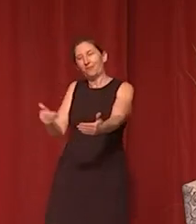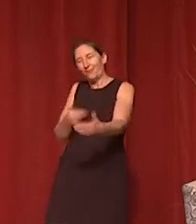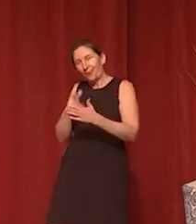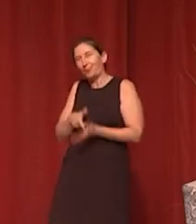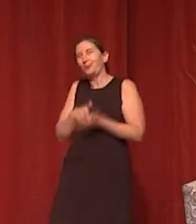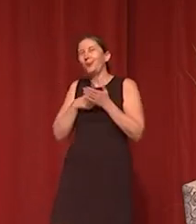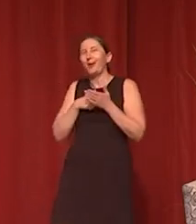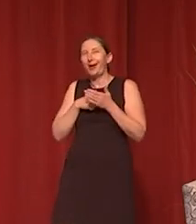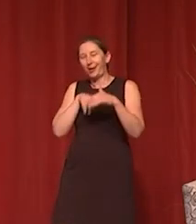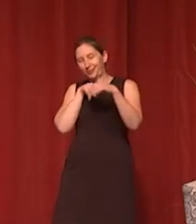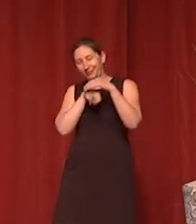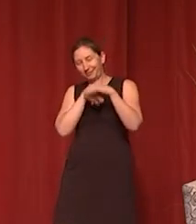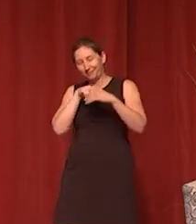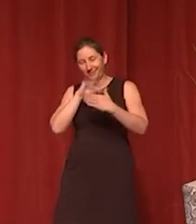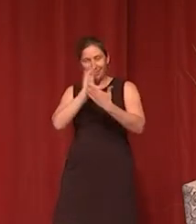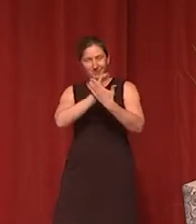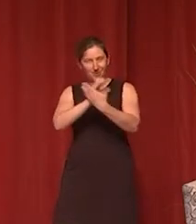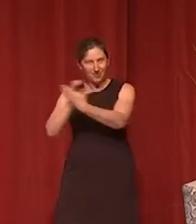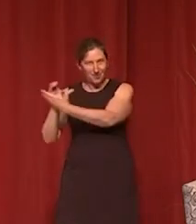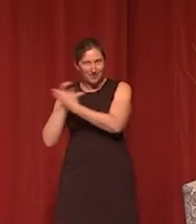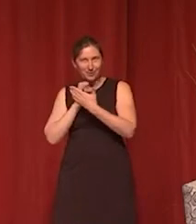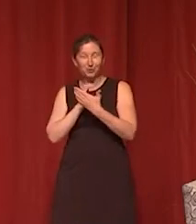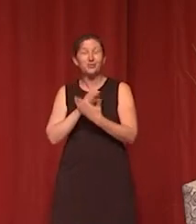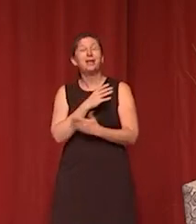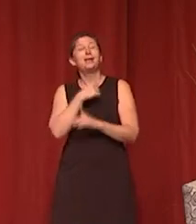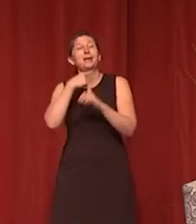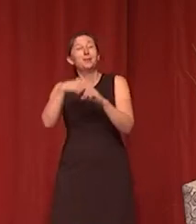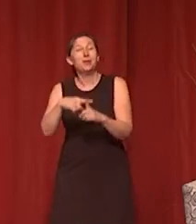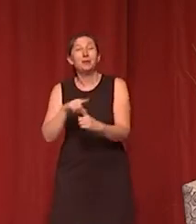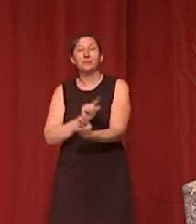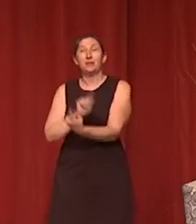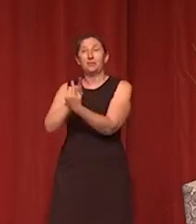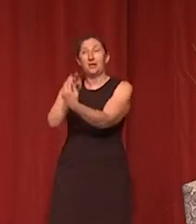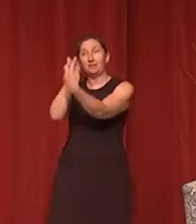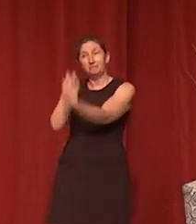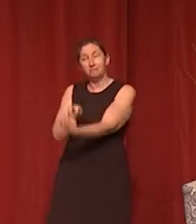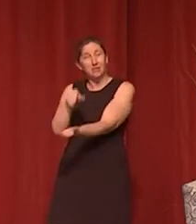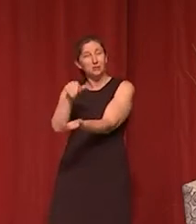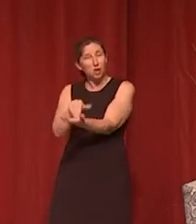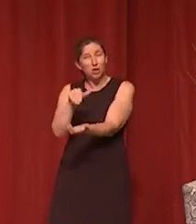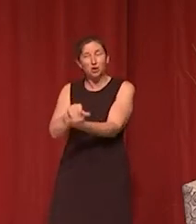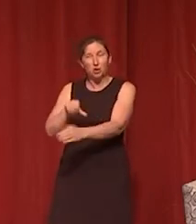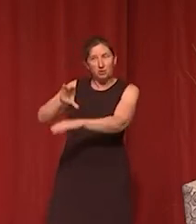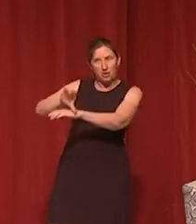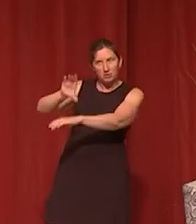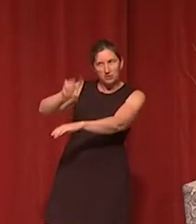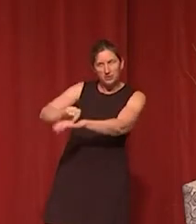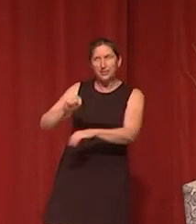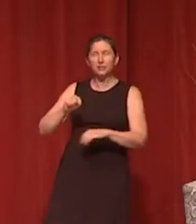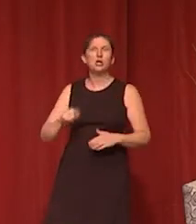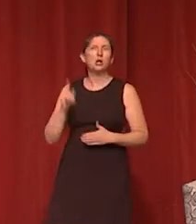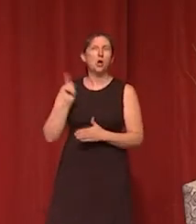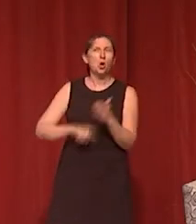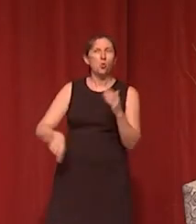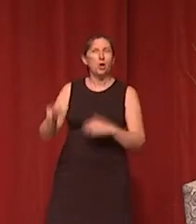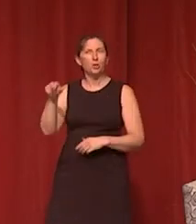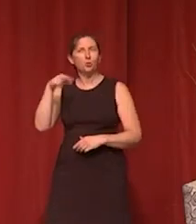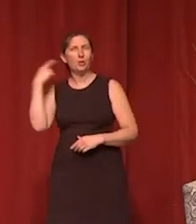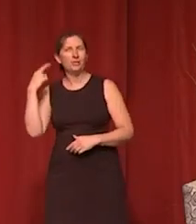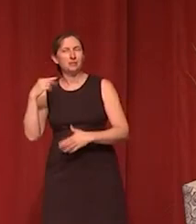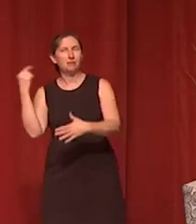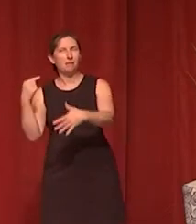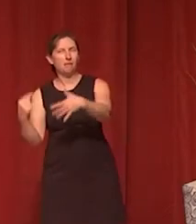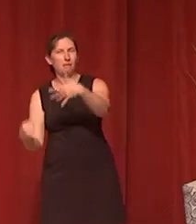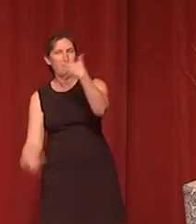you have to have a pre-consultation to discuss the risks of the medication, meeting with one of the nurses in the clinic to go